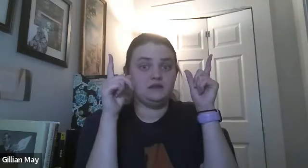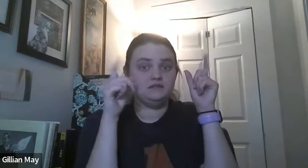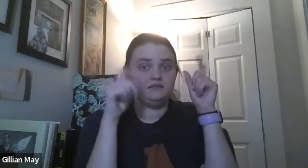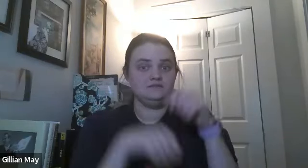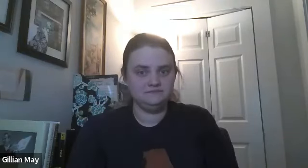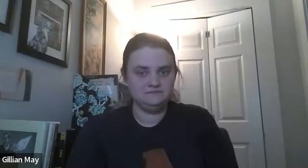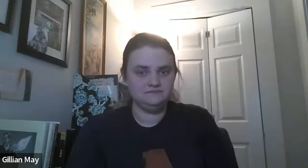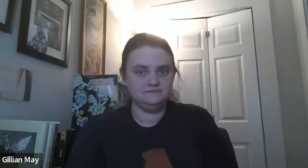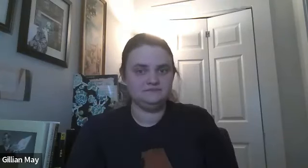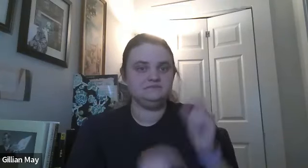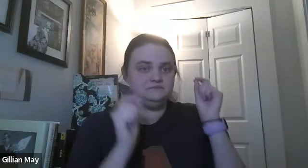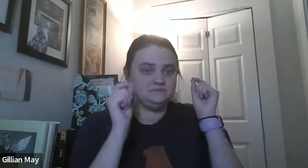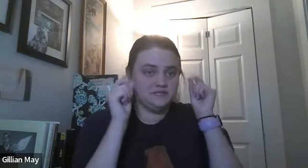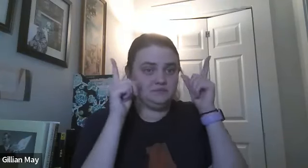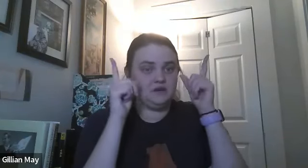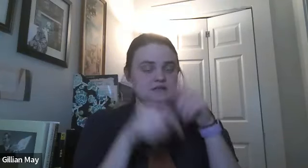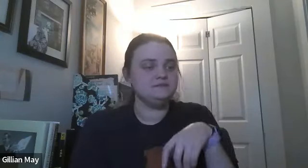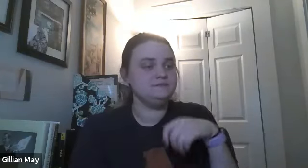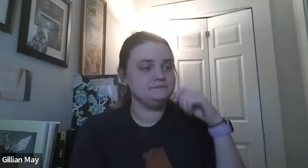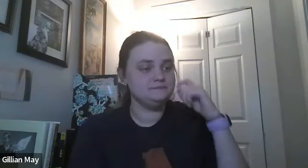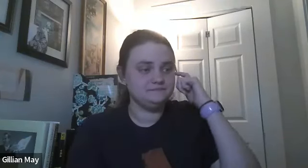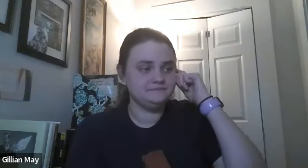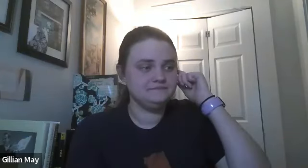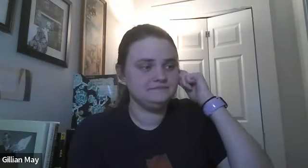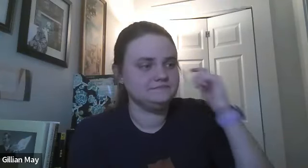Surprise. Surprise. Mm-hmm.